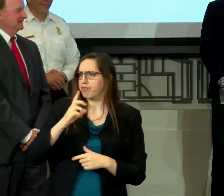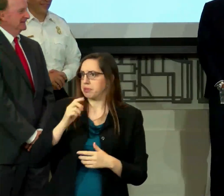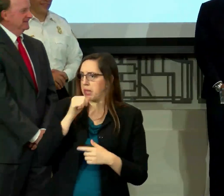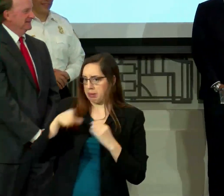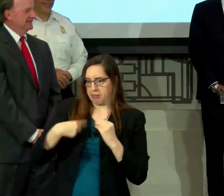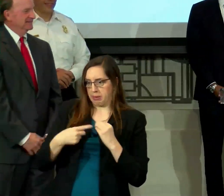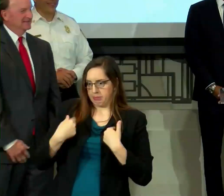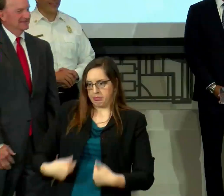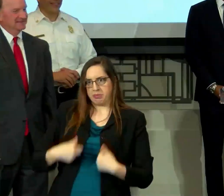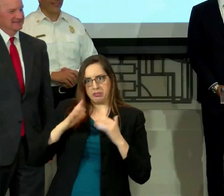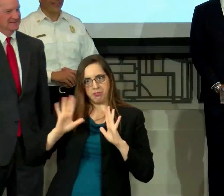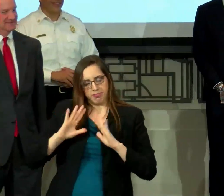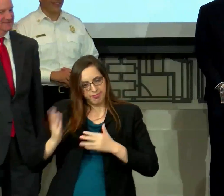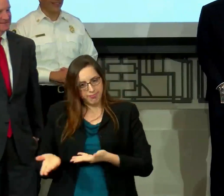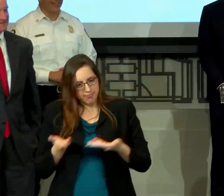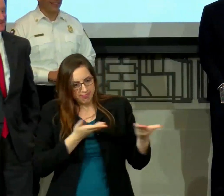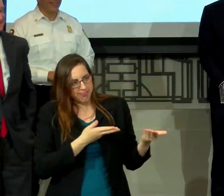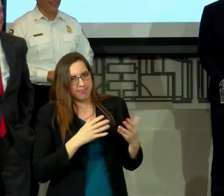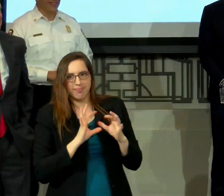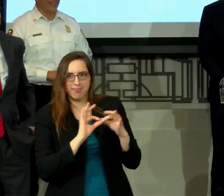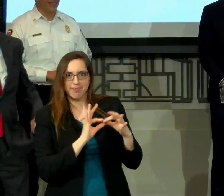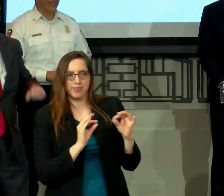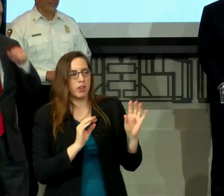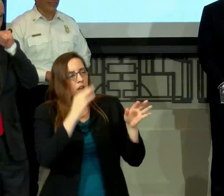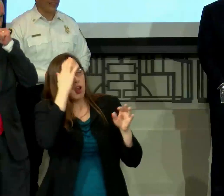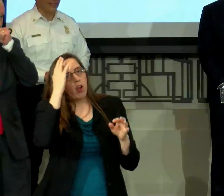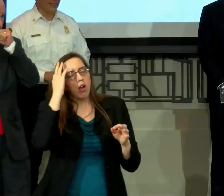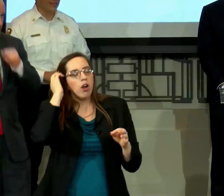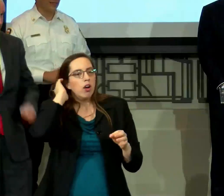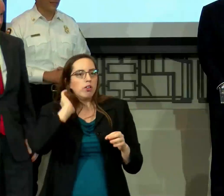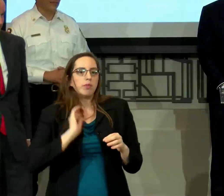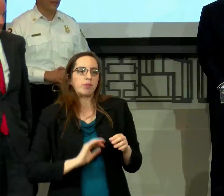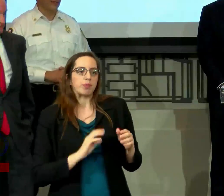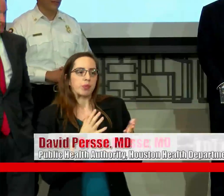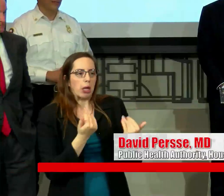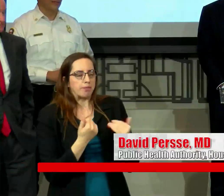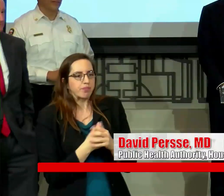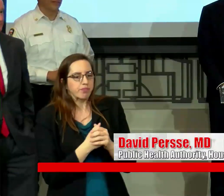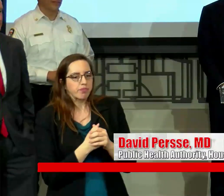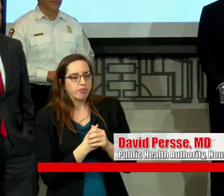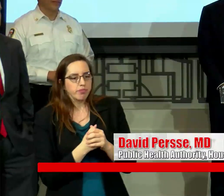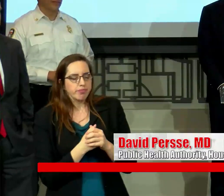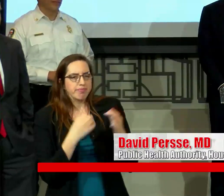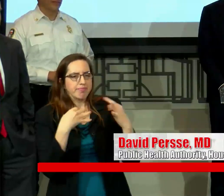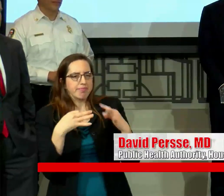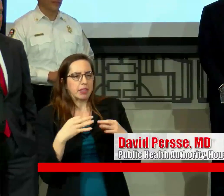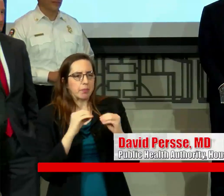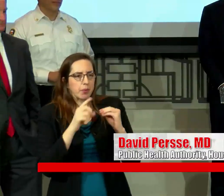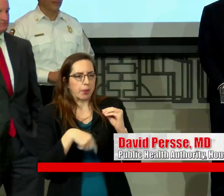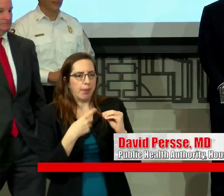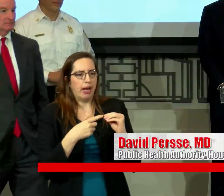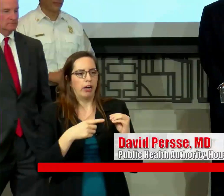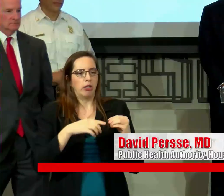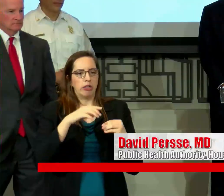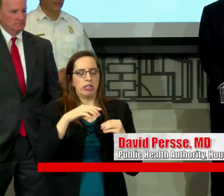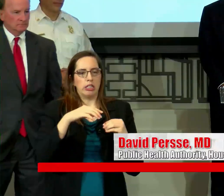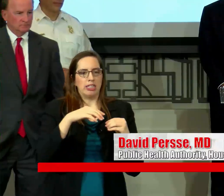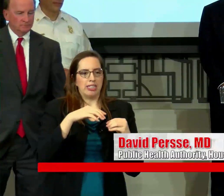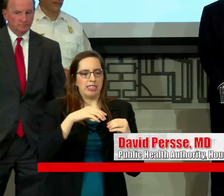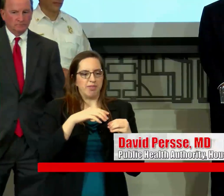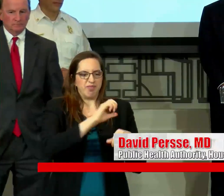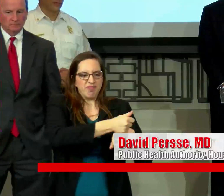I was going to have him ask them, just testing. So can you give us a sense on the city sites and the county sites